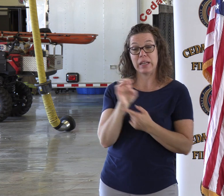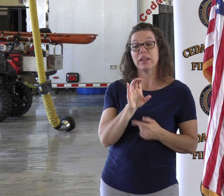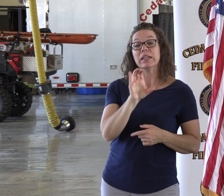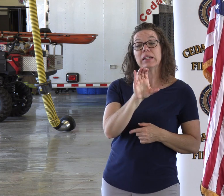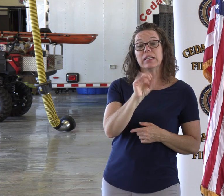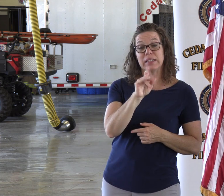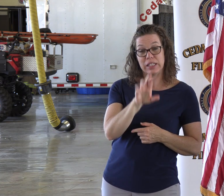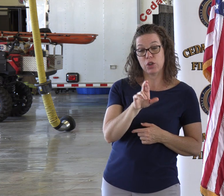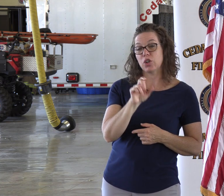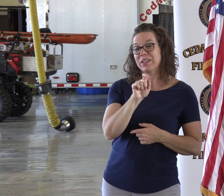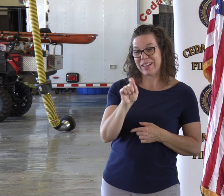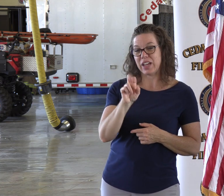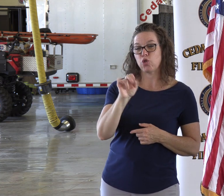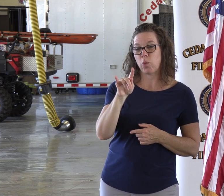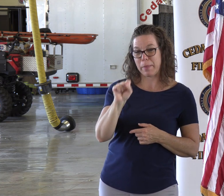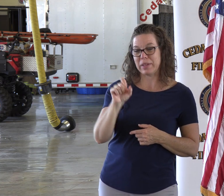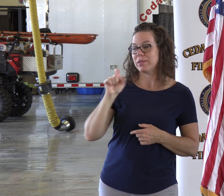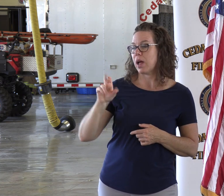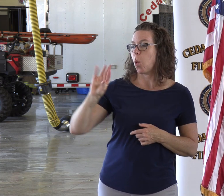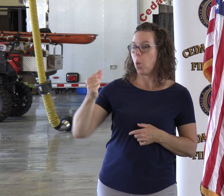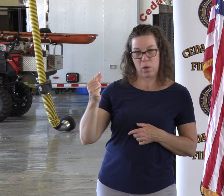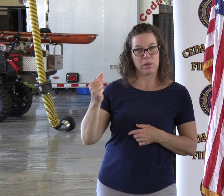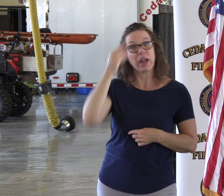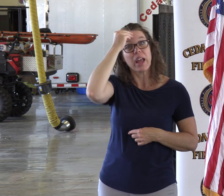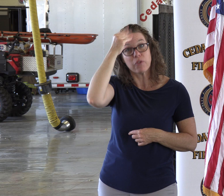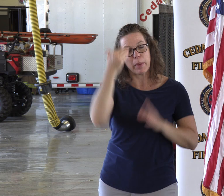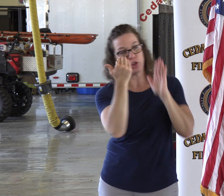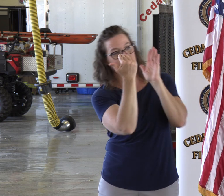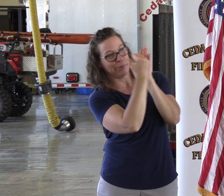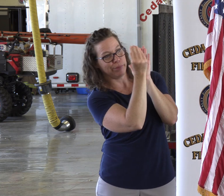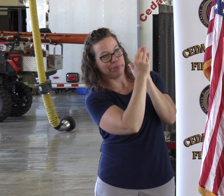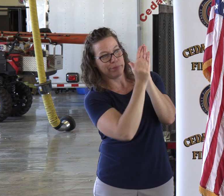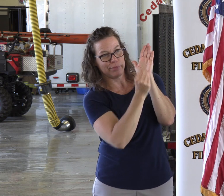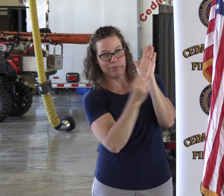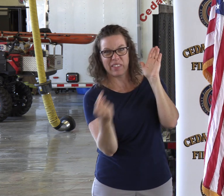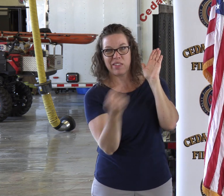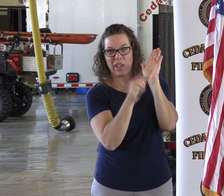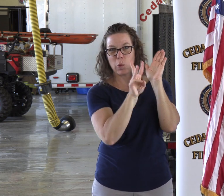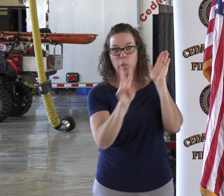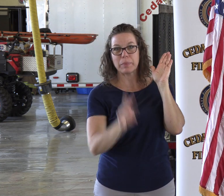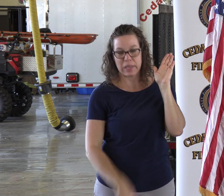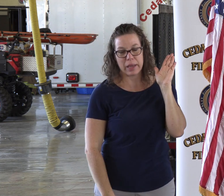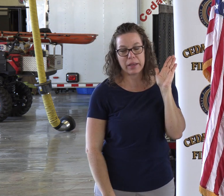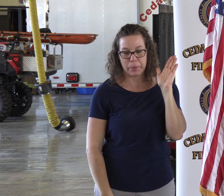cedar-rapids.org, with resources and information regarding the city's response to the storm.